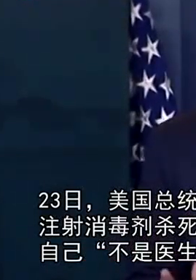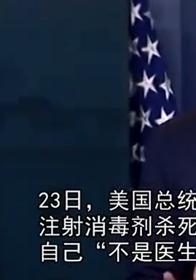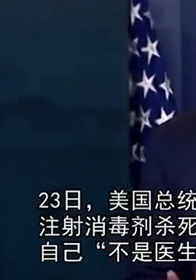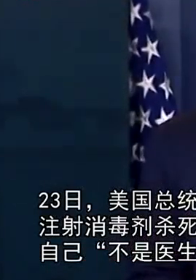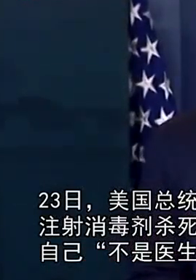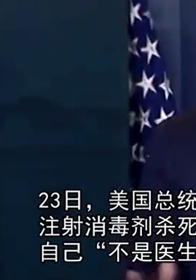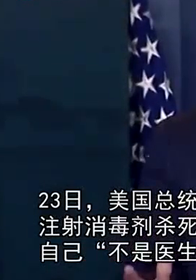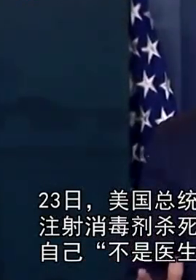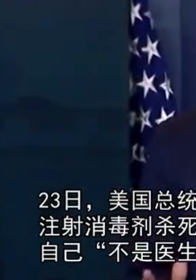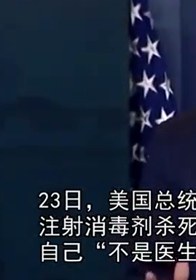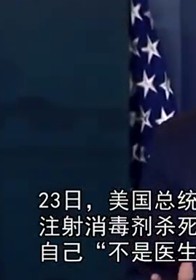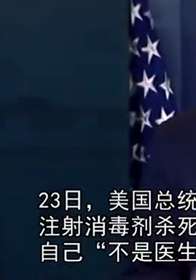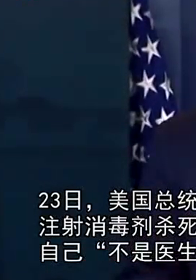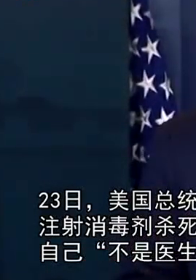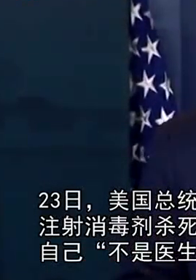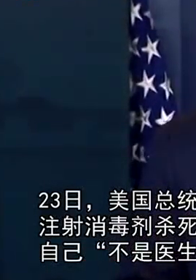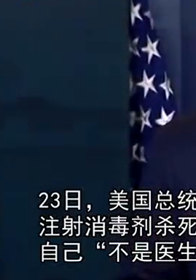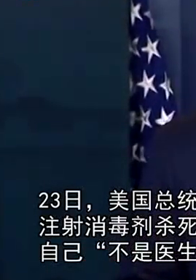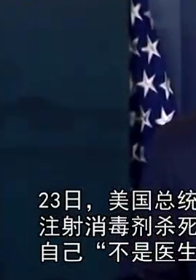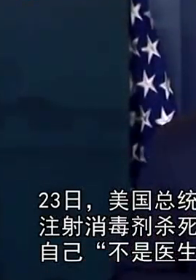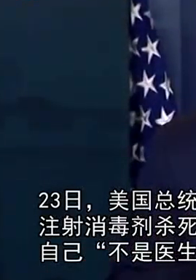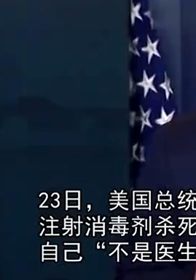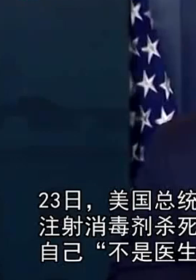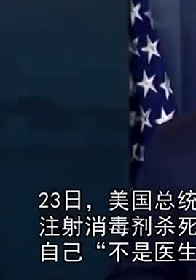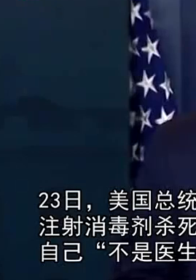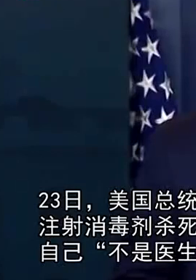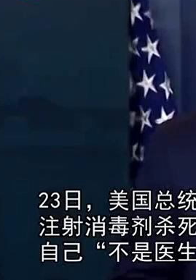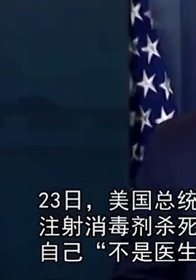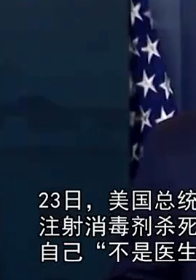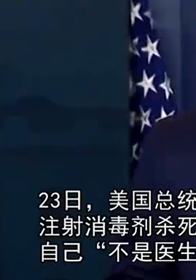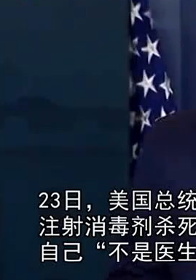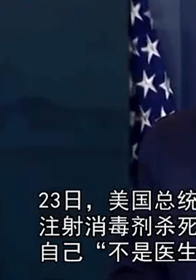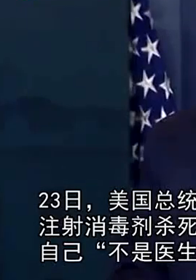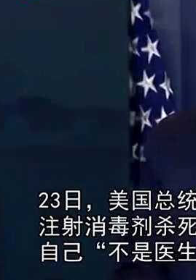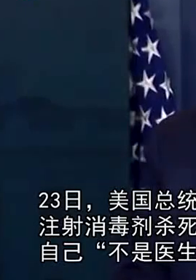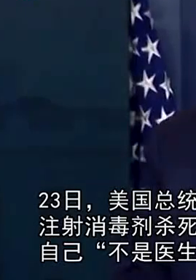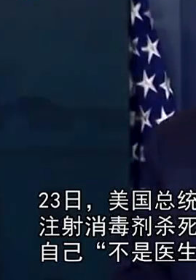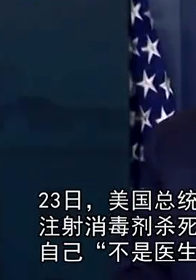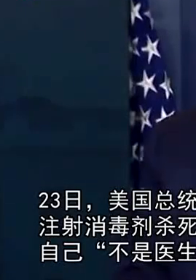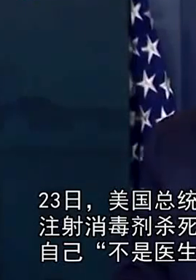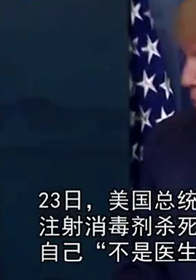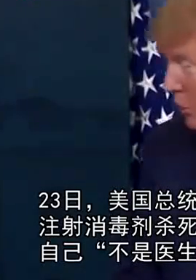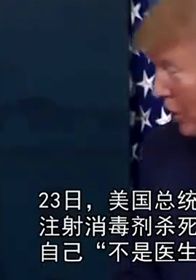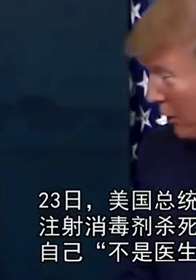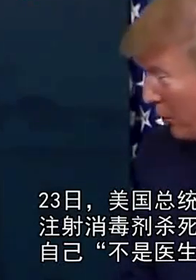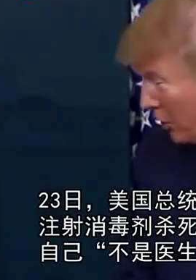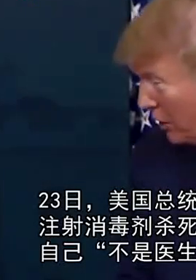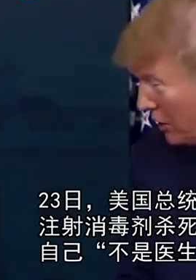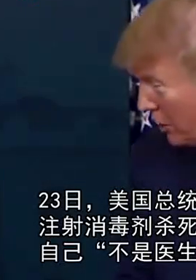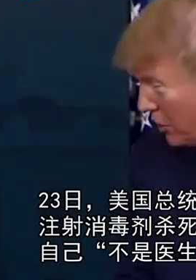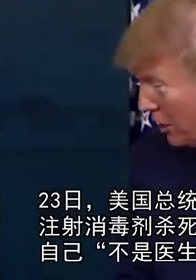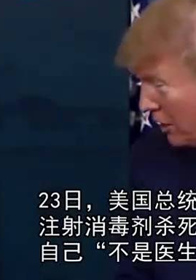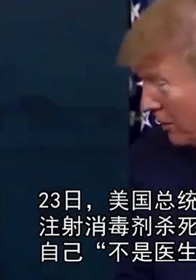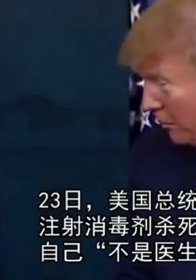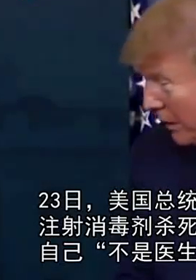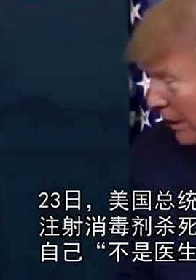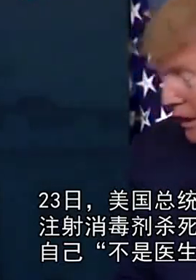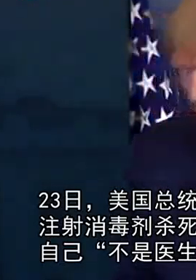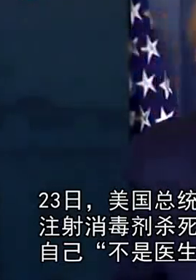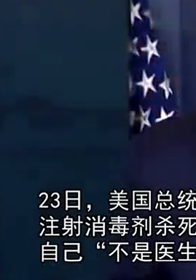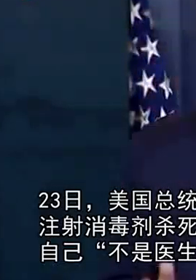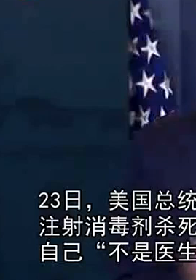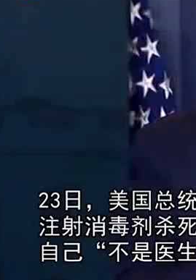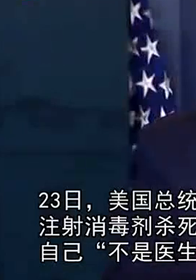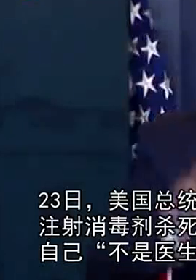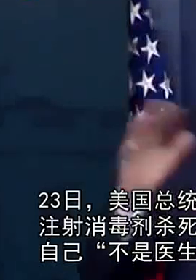it's ultraviolet or just very powerful light, and I think you said that hasn't been checked, but you're going to test it.